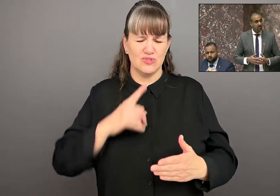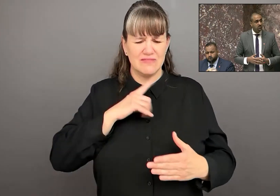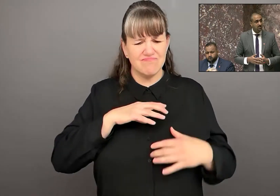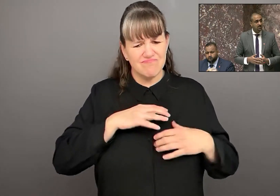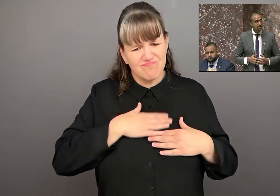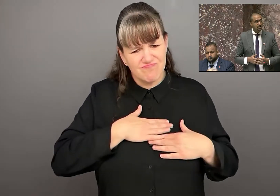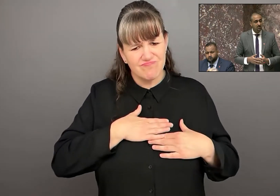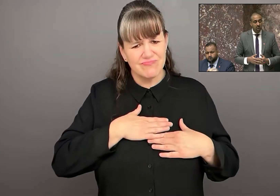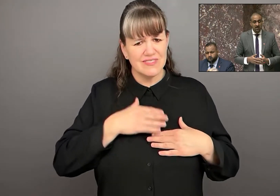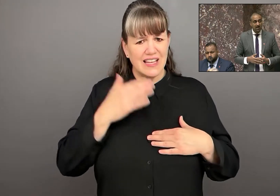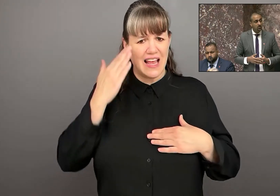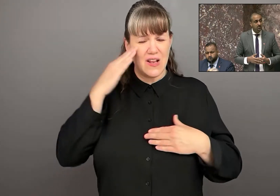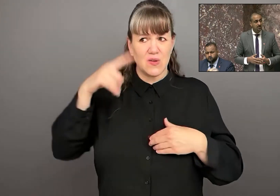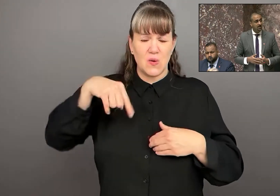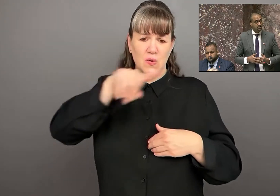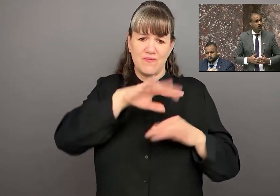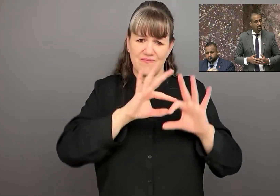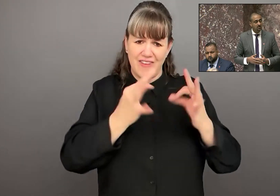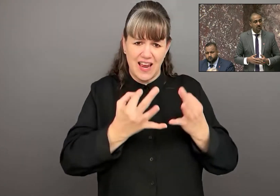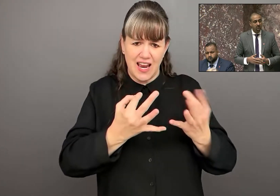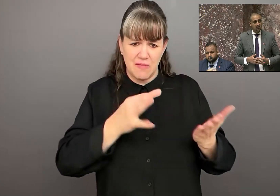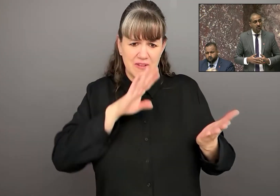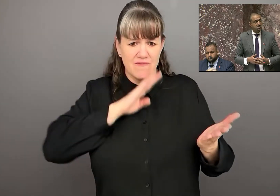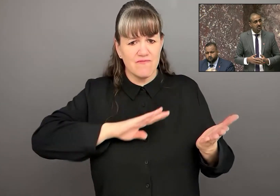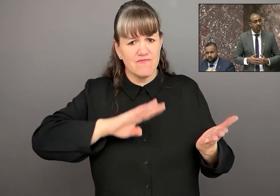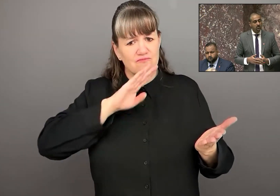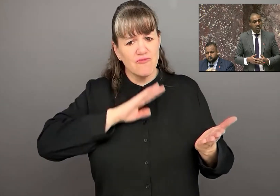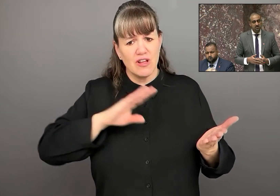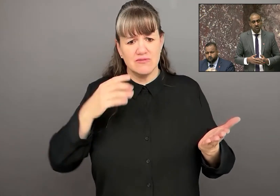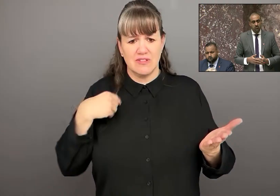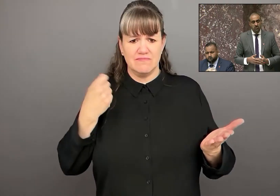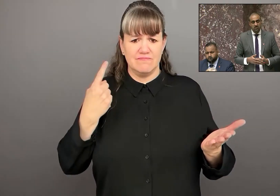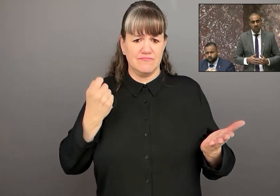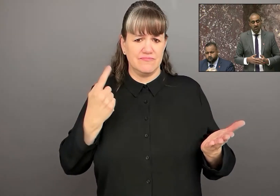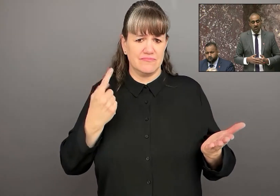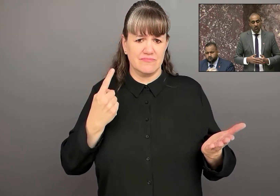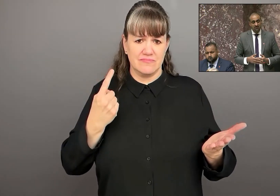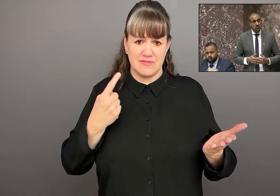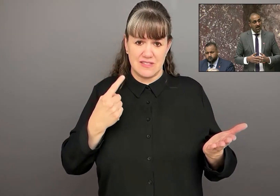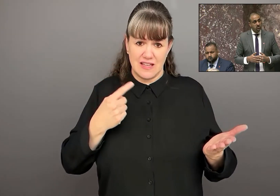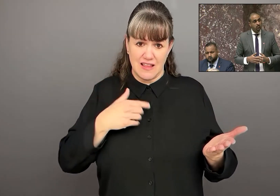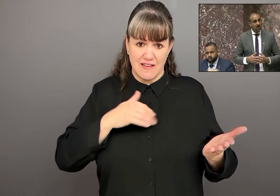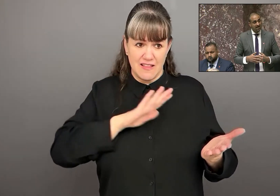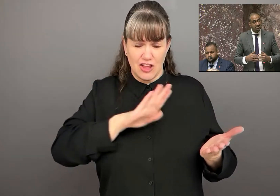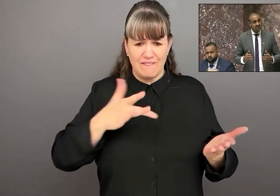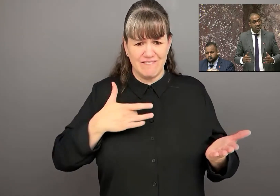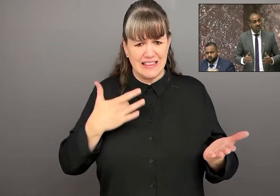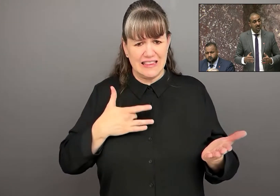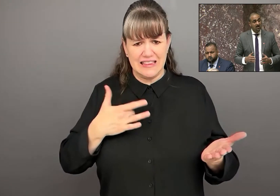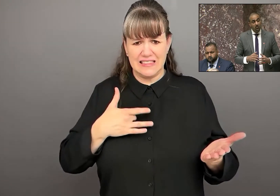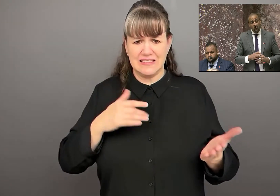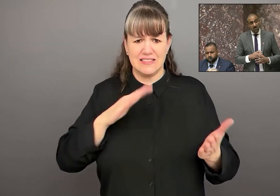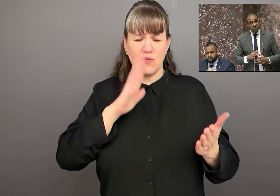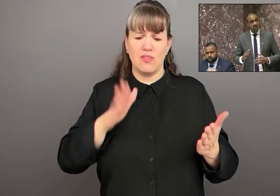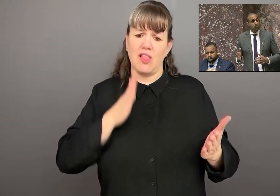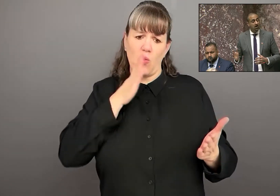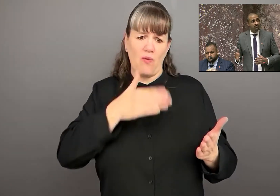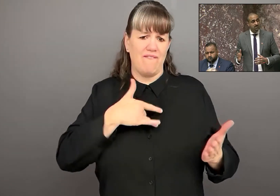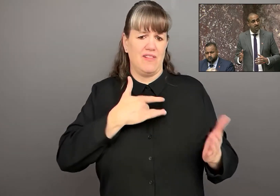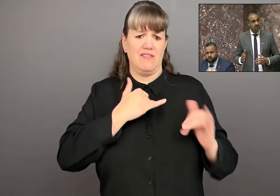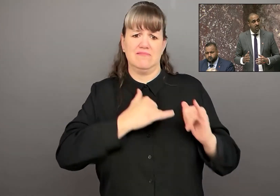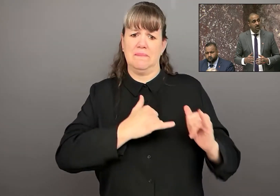understand they're frustrated, and I would be as well if I lost a loved one in this situation. We have changed practices across